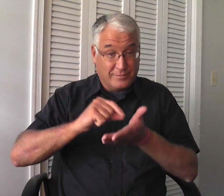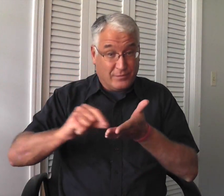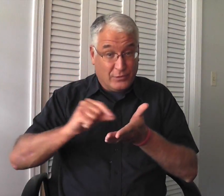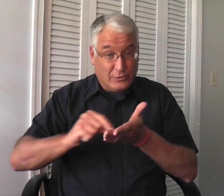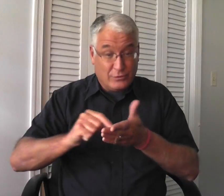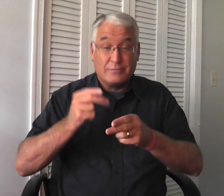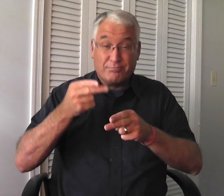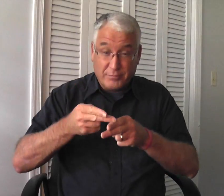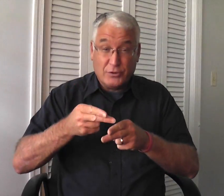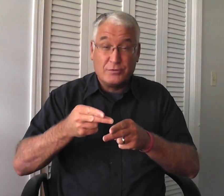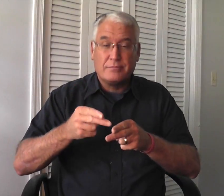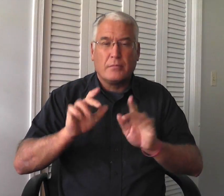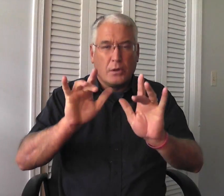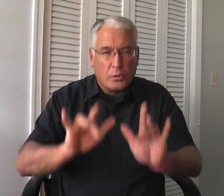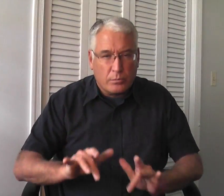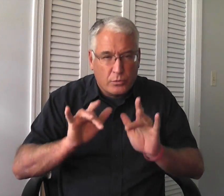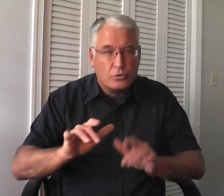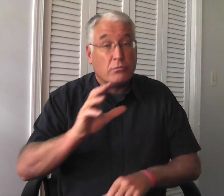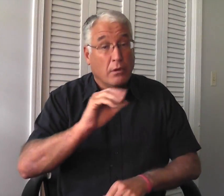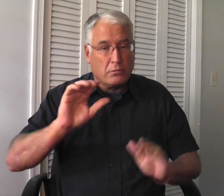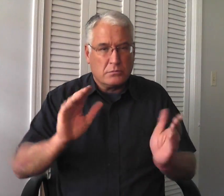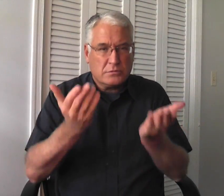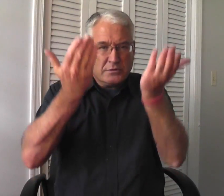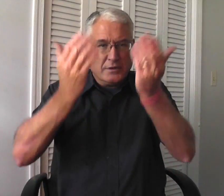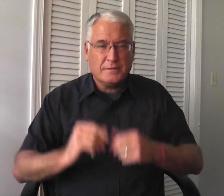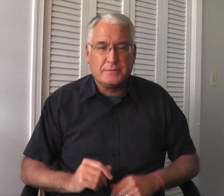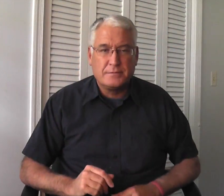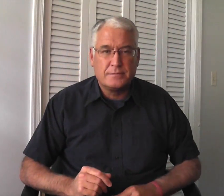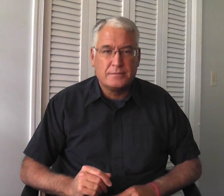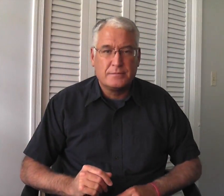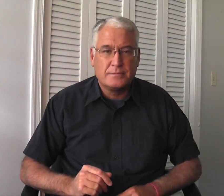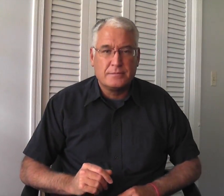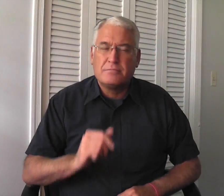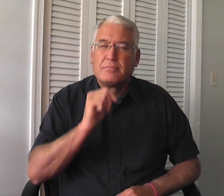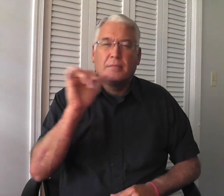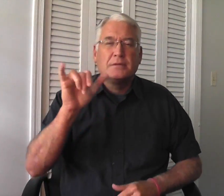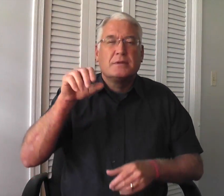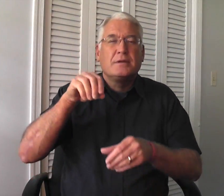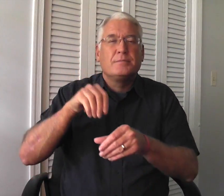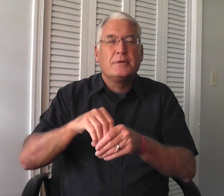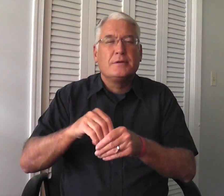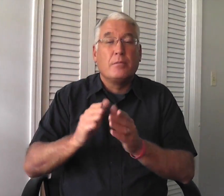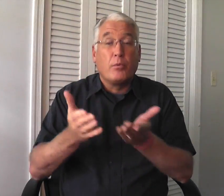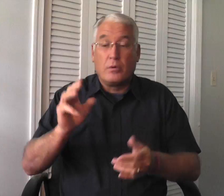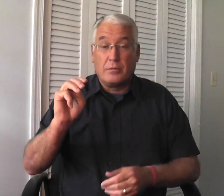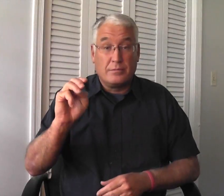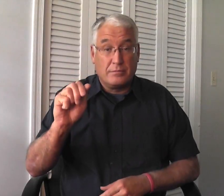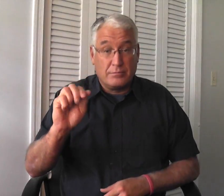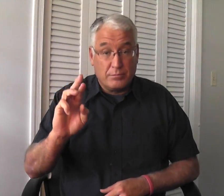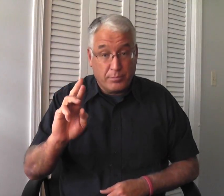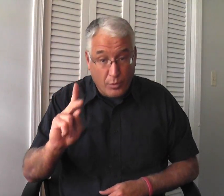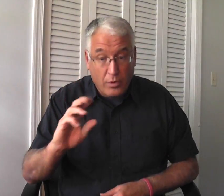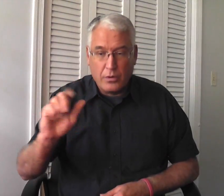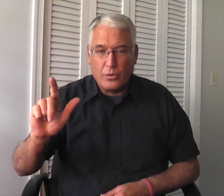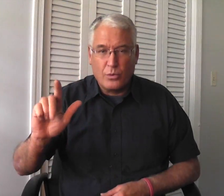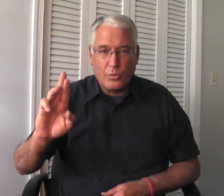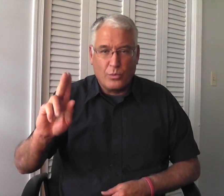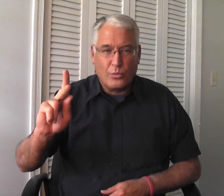That verse that we just read in Matthew talks about mercy and sacrifice. It's not the same as the way that